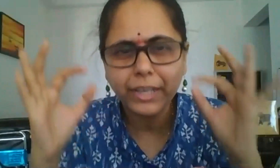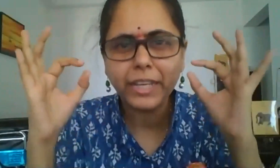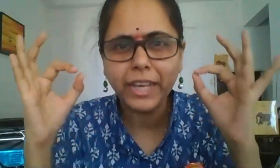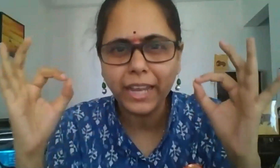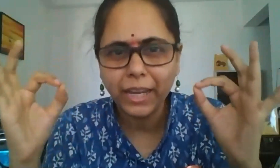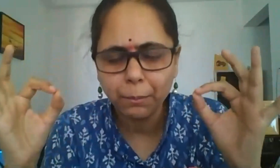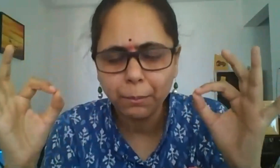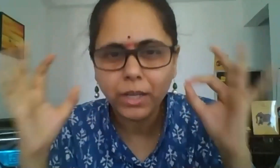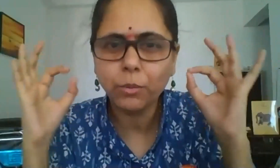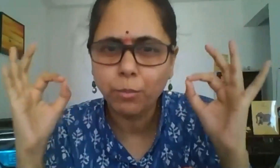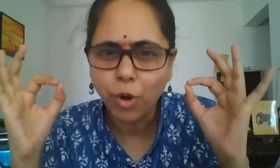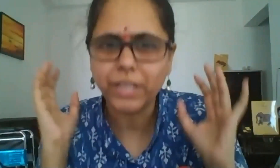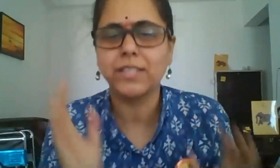temporarily abled bodies.